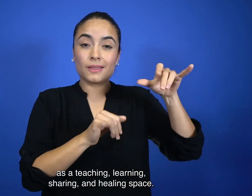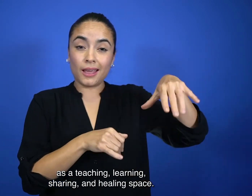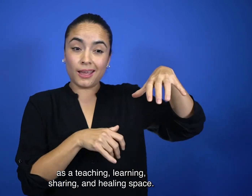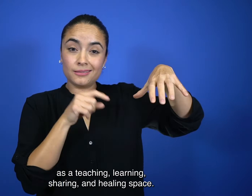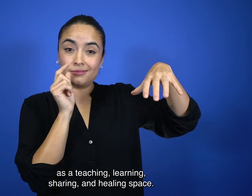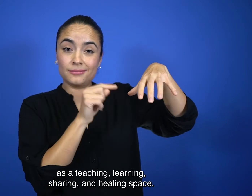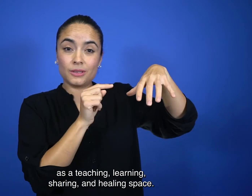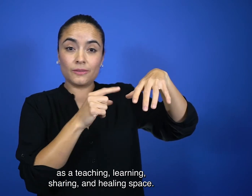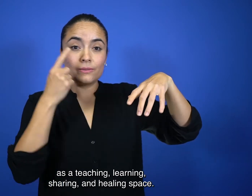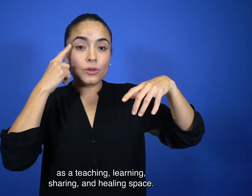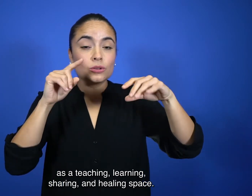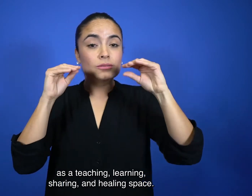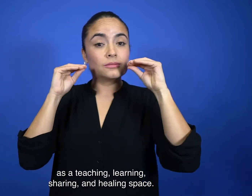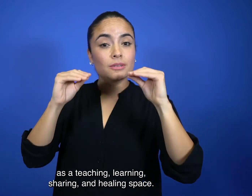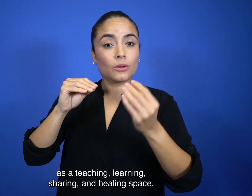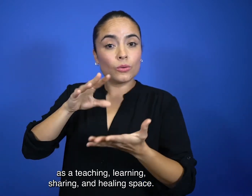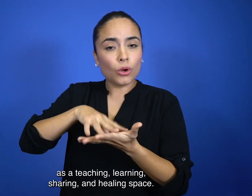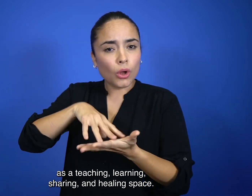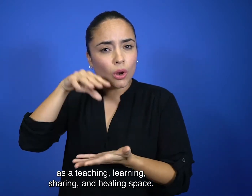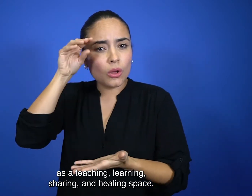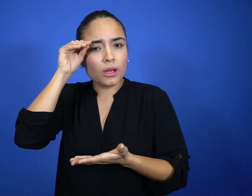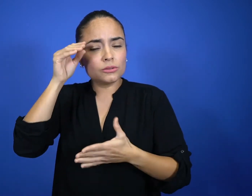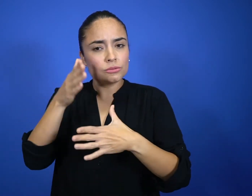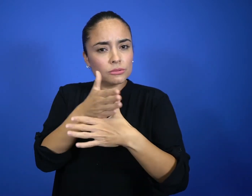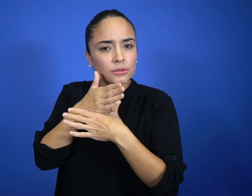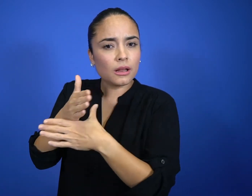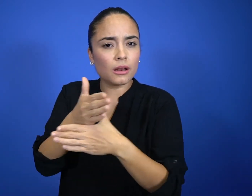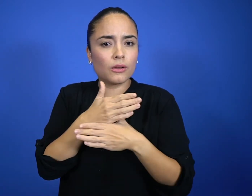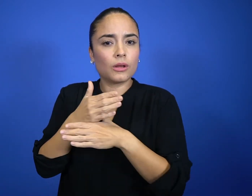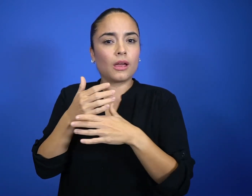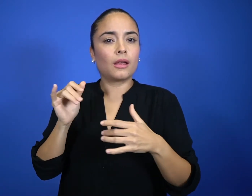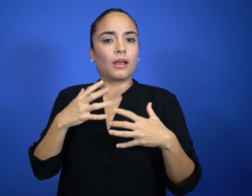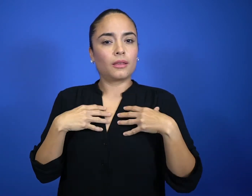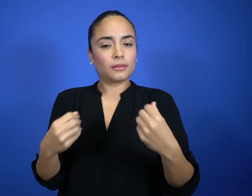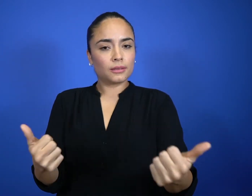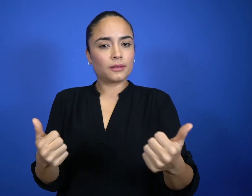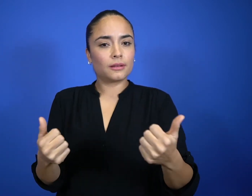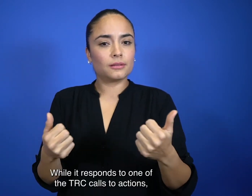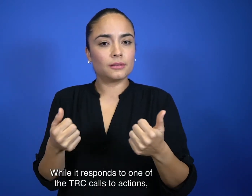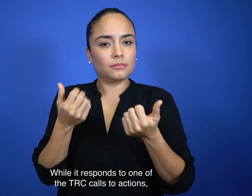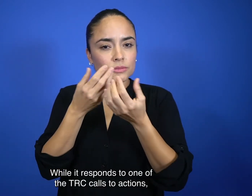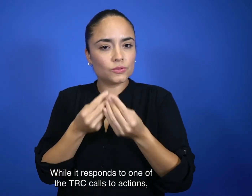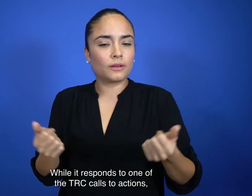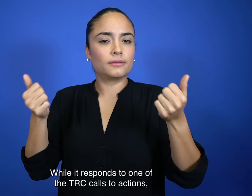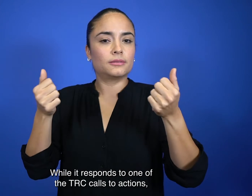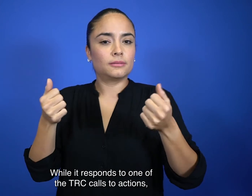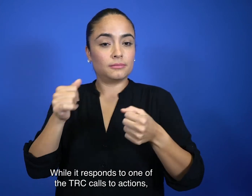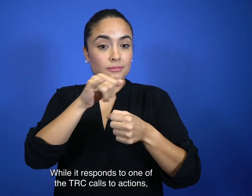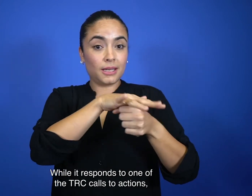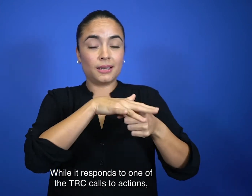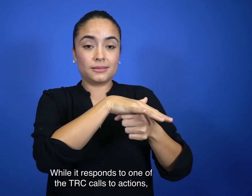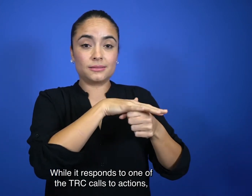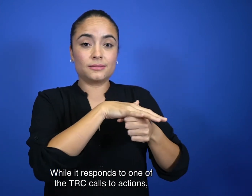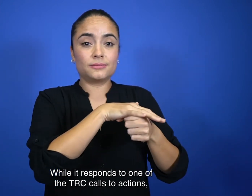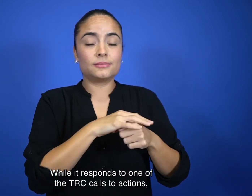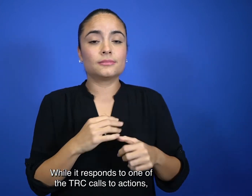learning, sharing, and healing space. While it responds to one of the TRC calls